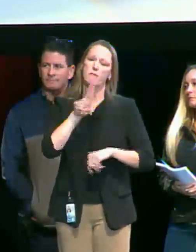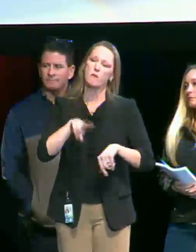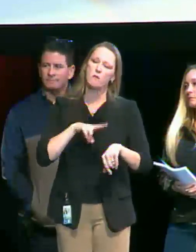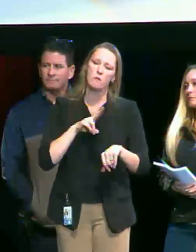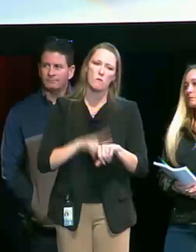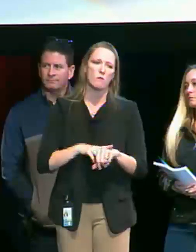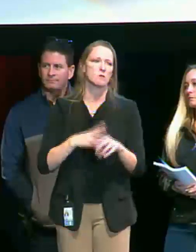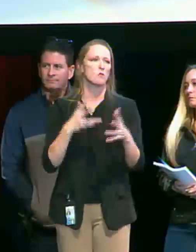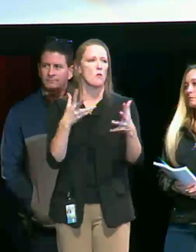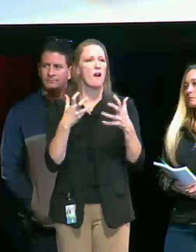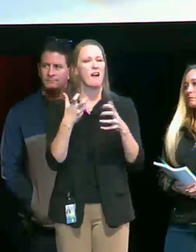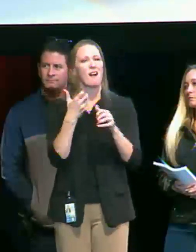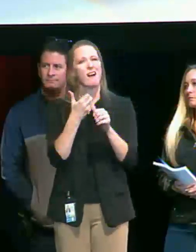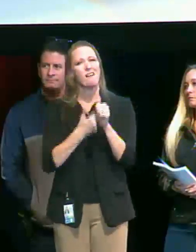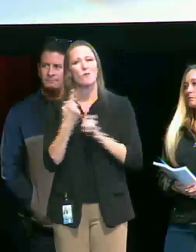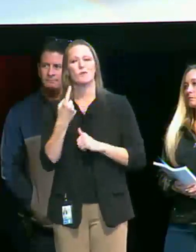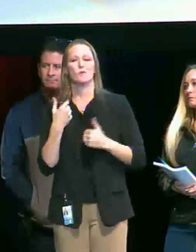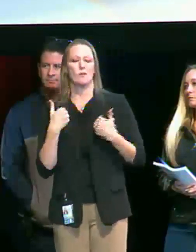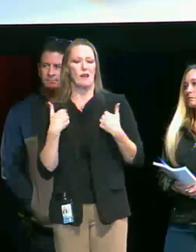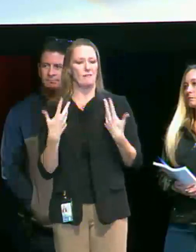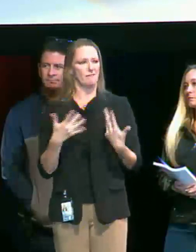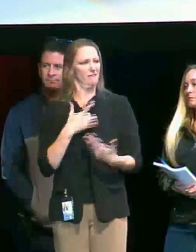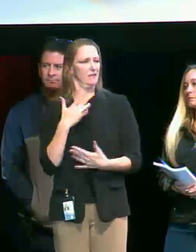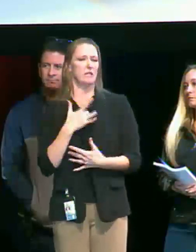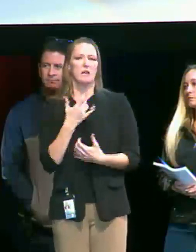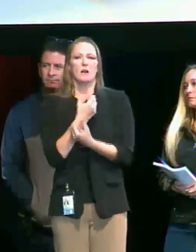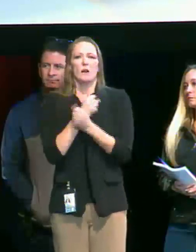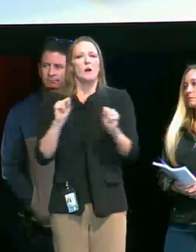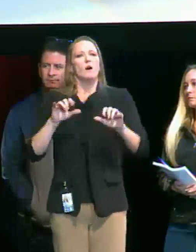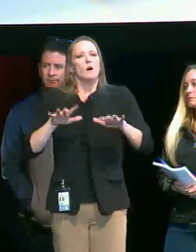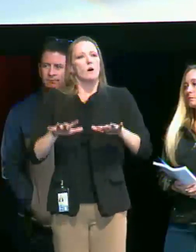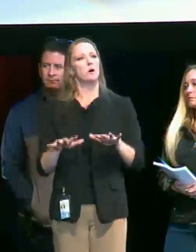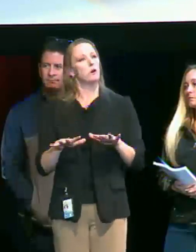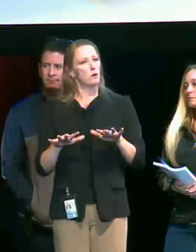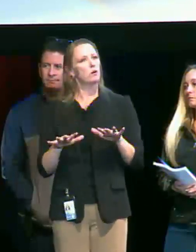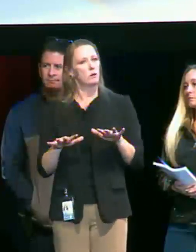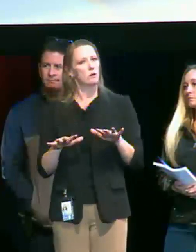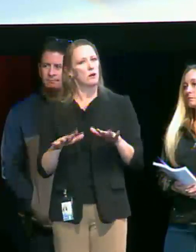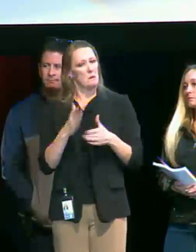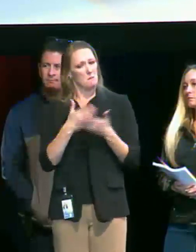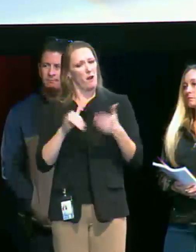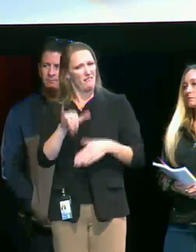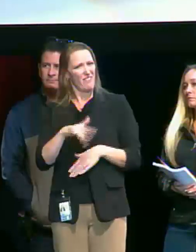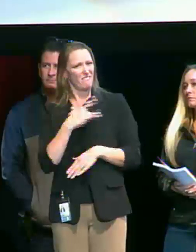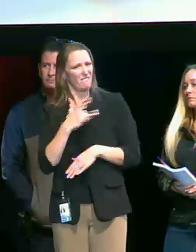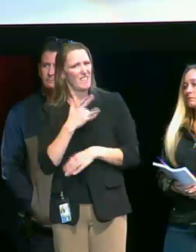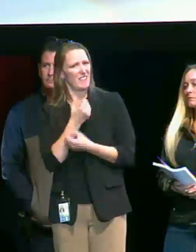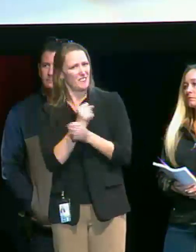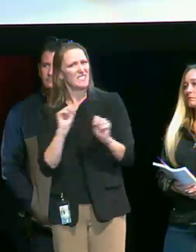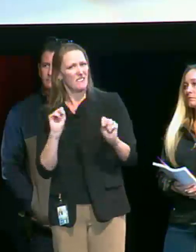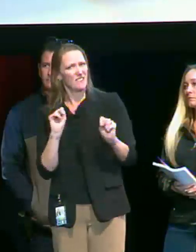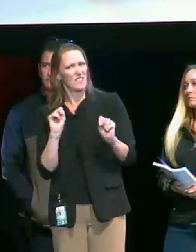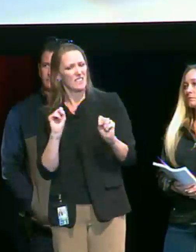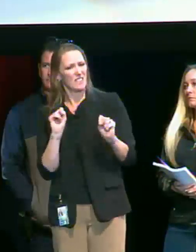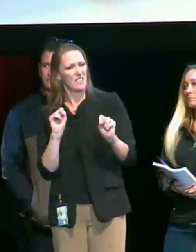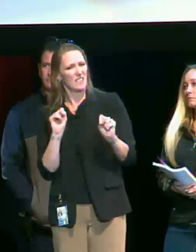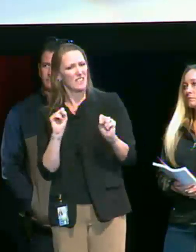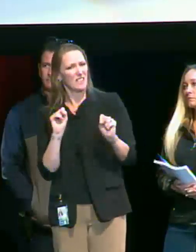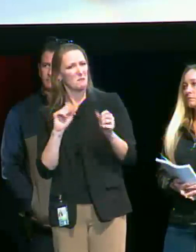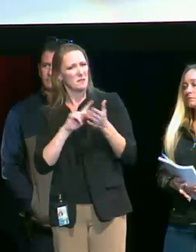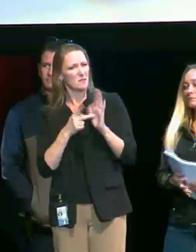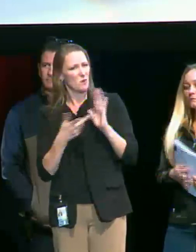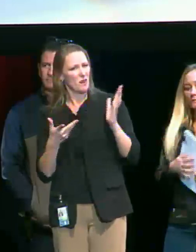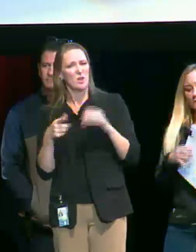a sense of a safety. And part of the sense of safety that you're going to have to enjoy is knowing when to